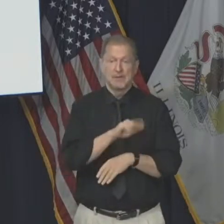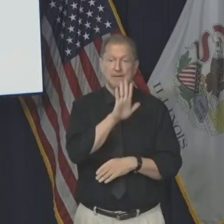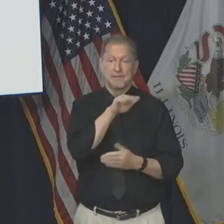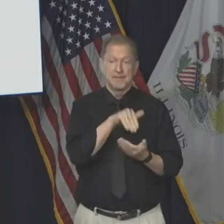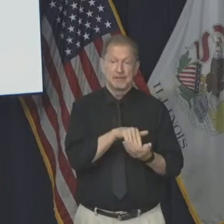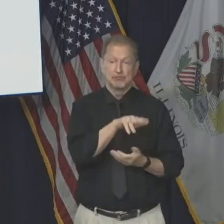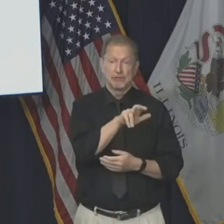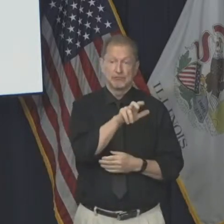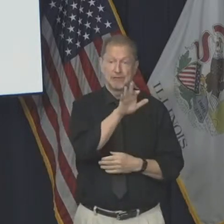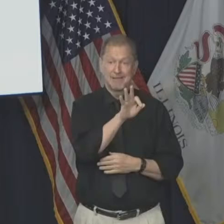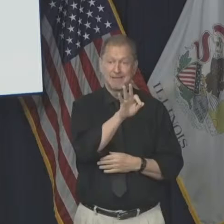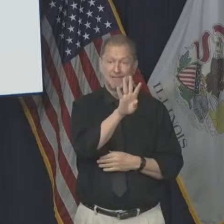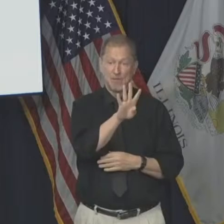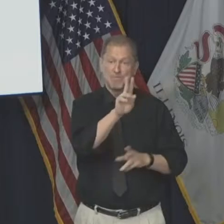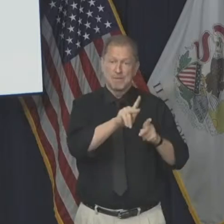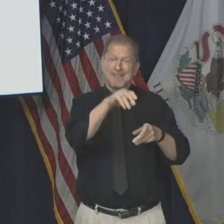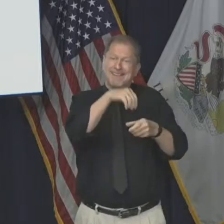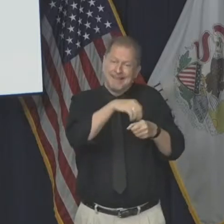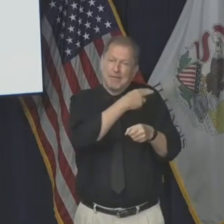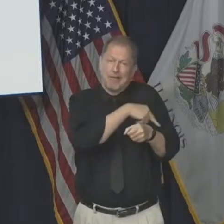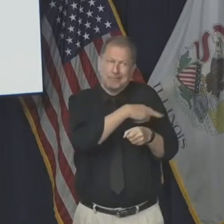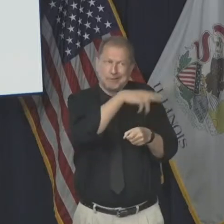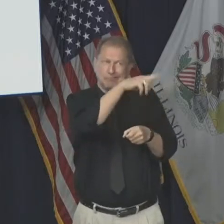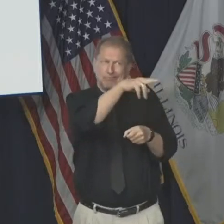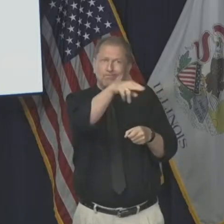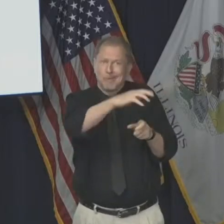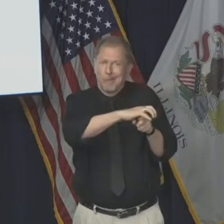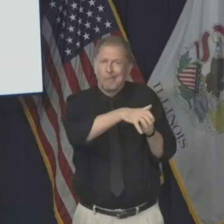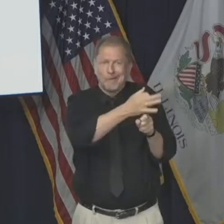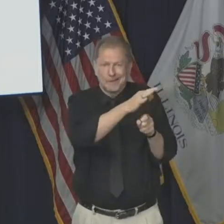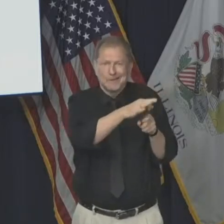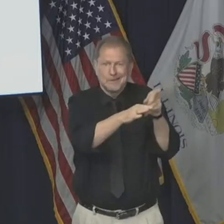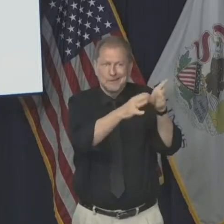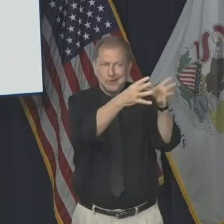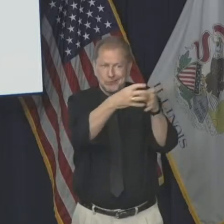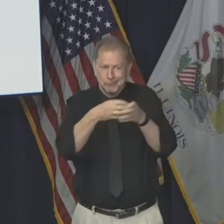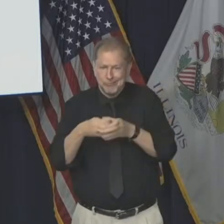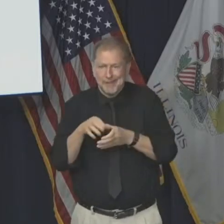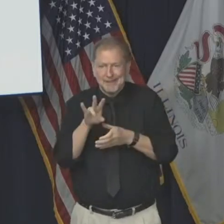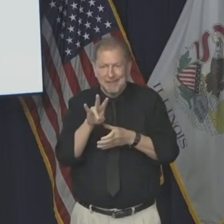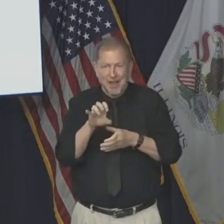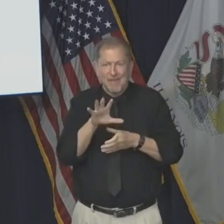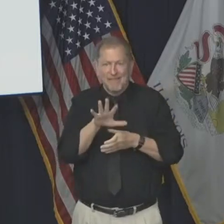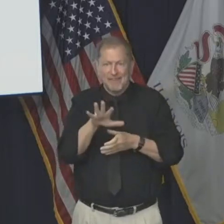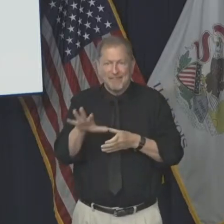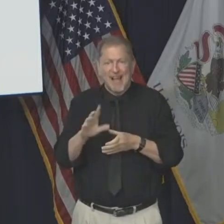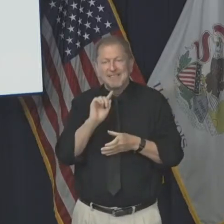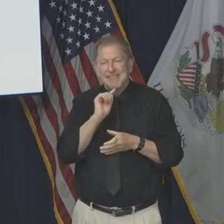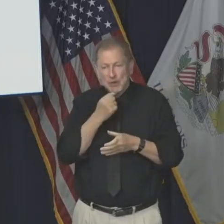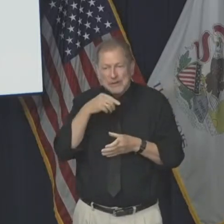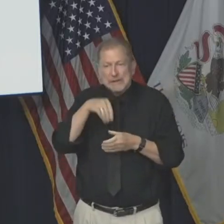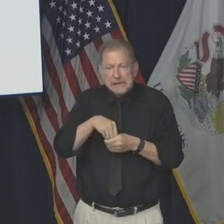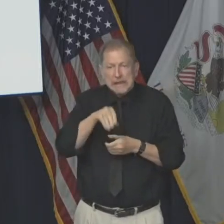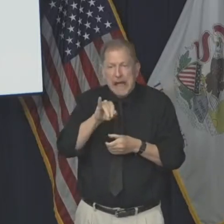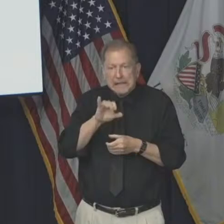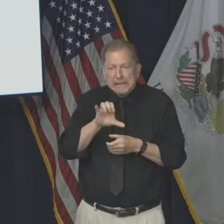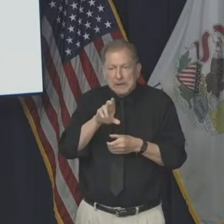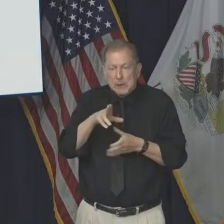3,594 people were in the hospital with COVID-19, and of those, 755 were in the ICU